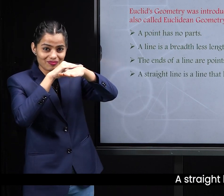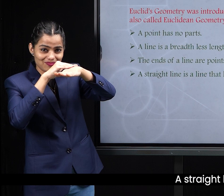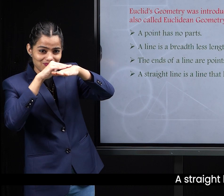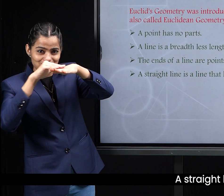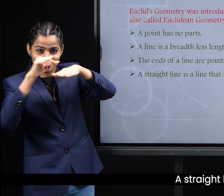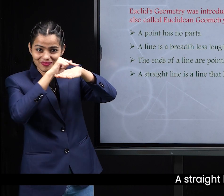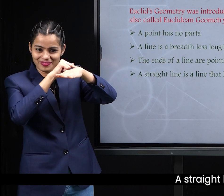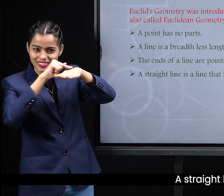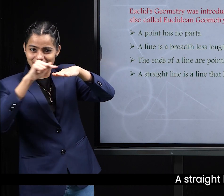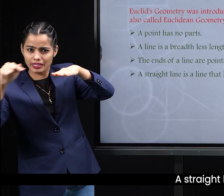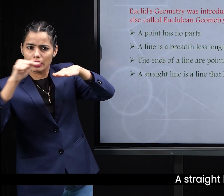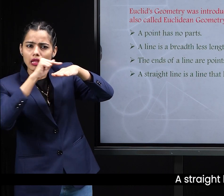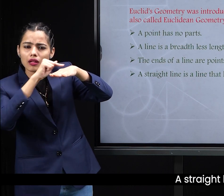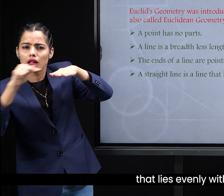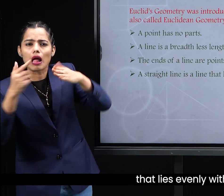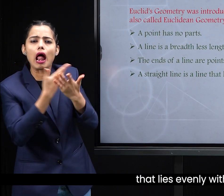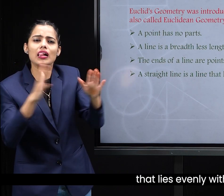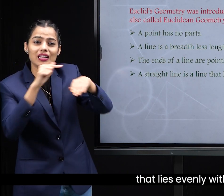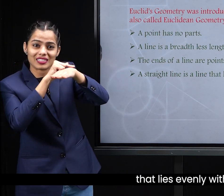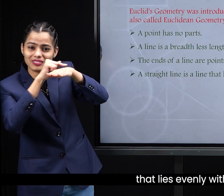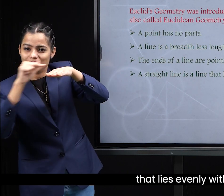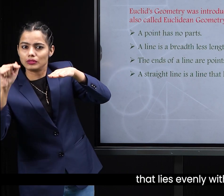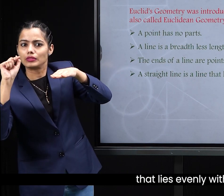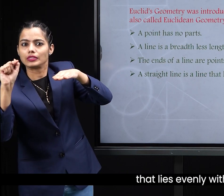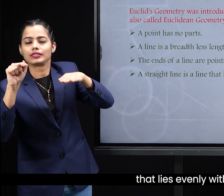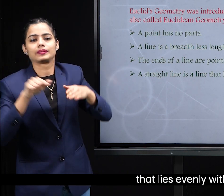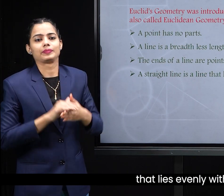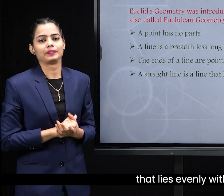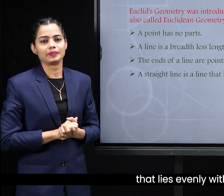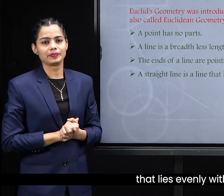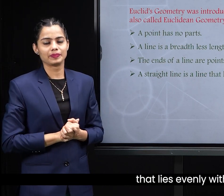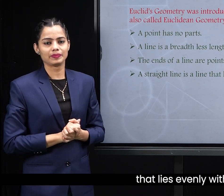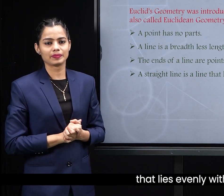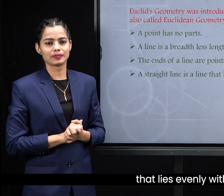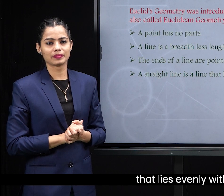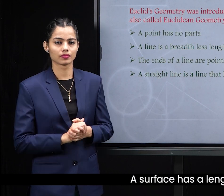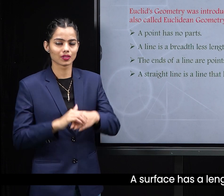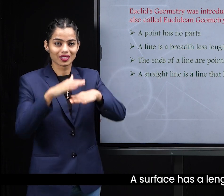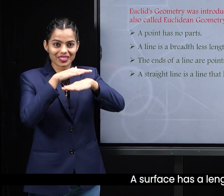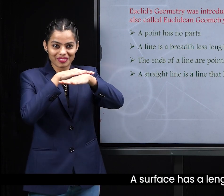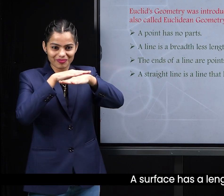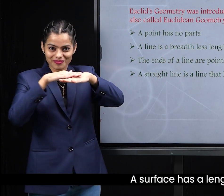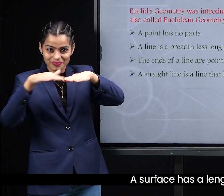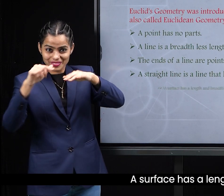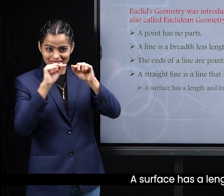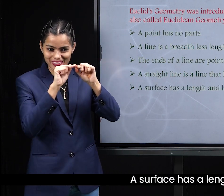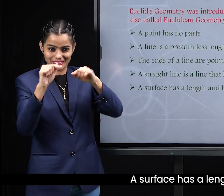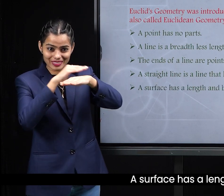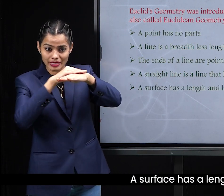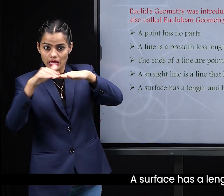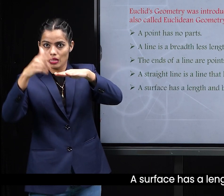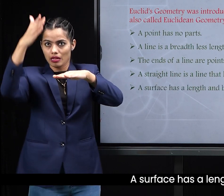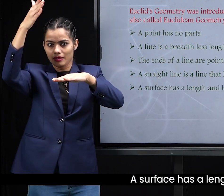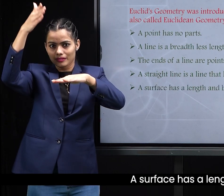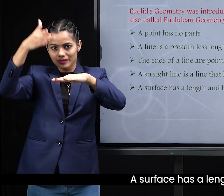a straight line is a line that lies evenly with the points on itself, a surface has a